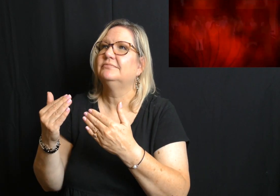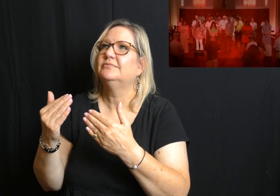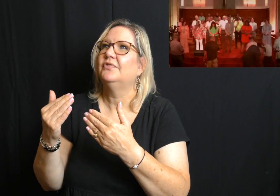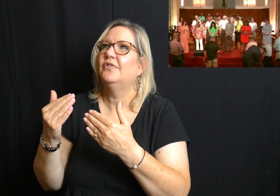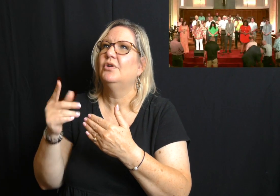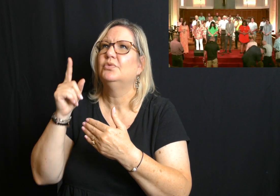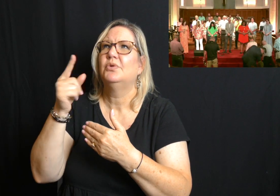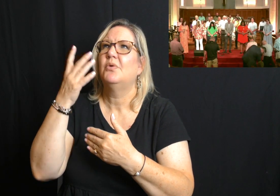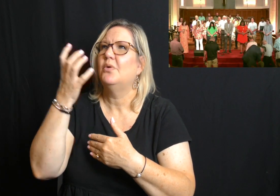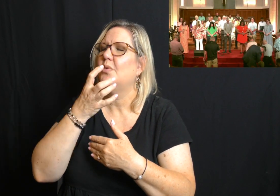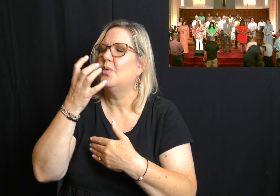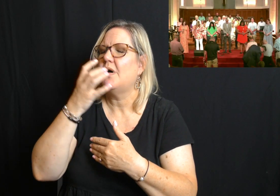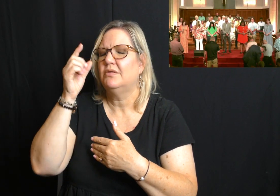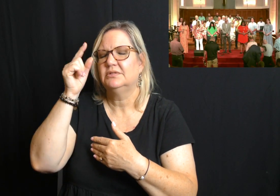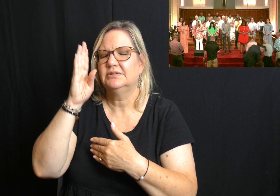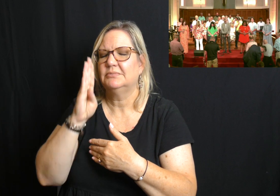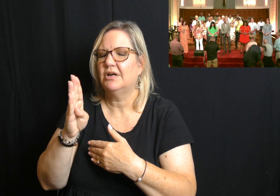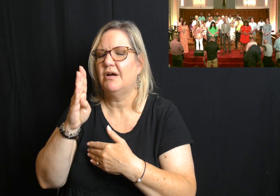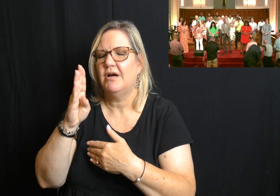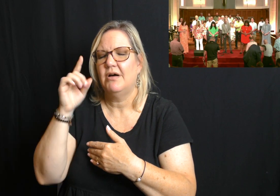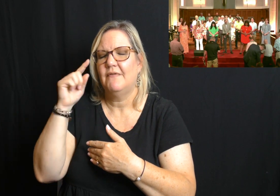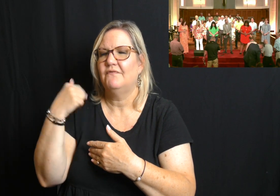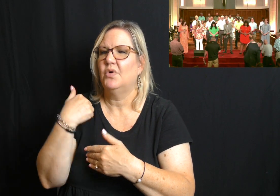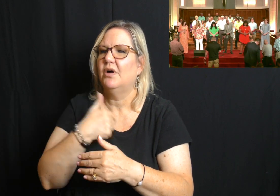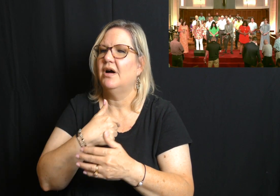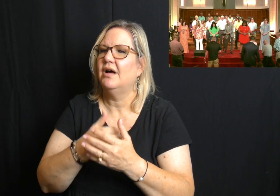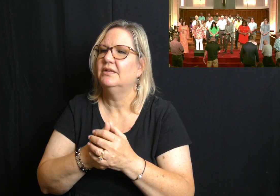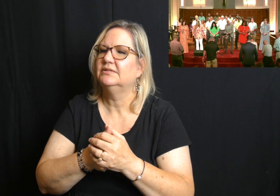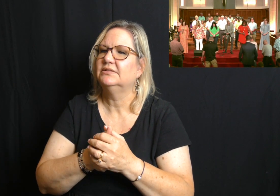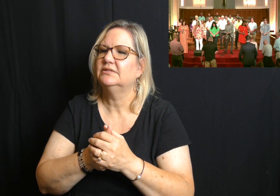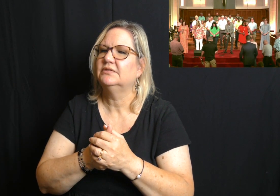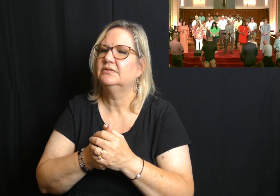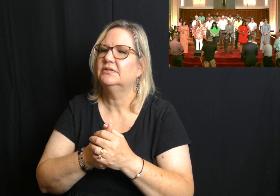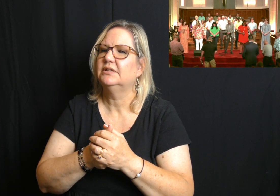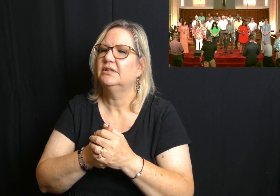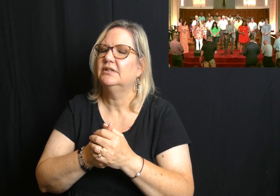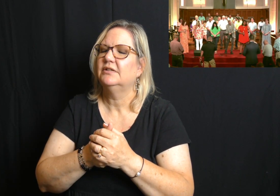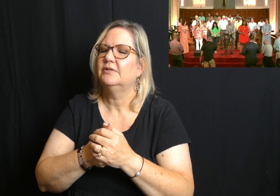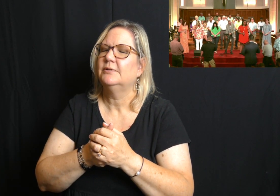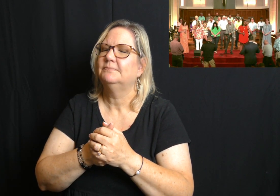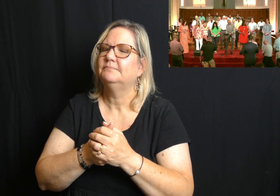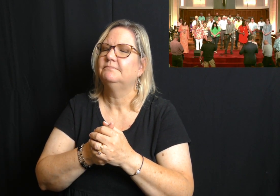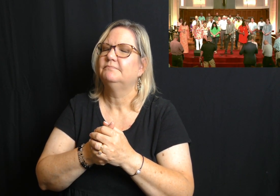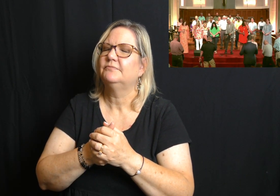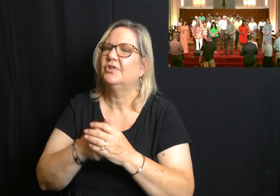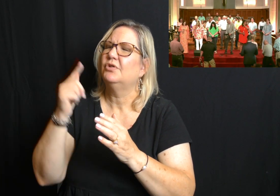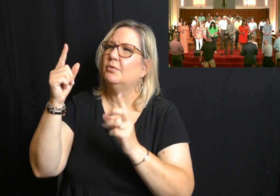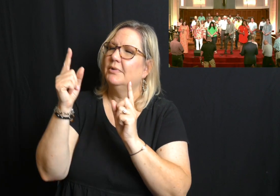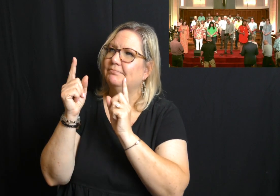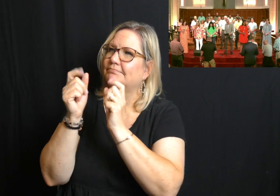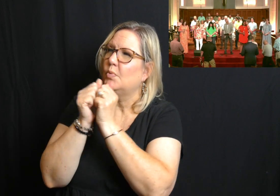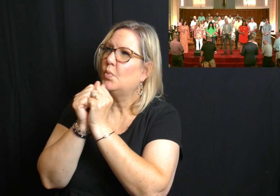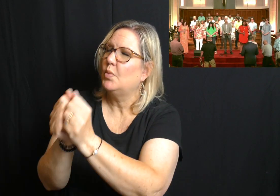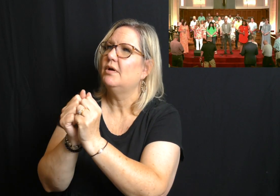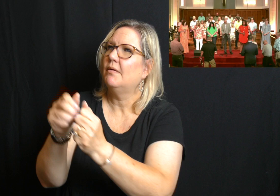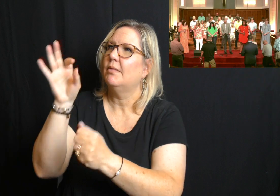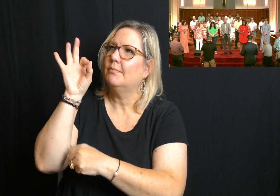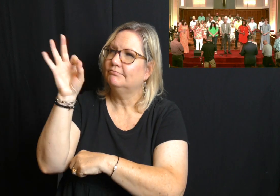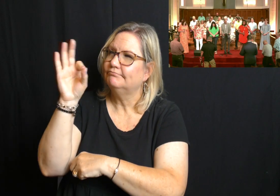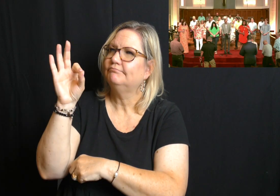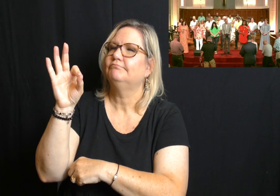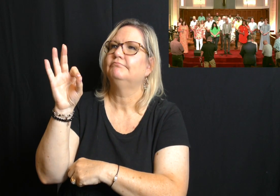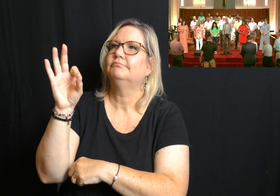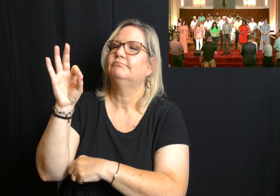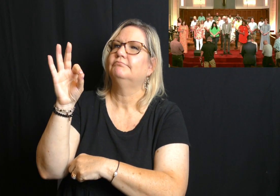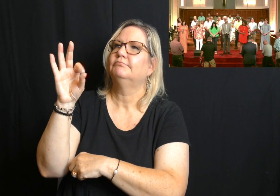an awesome God to us and for us. God, be with Brother Carlos and Brother Bob as they've prepared to